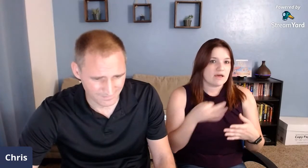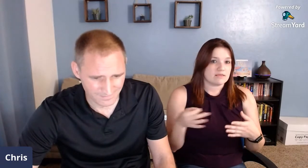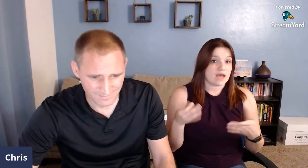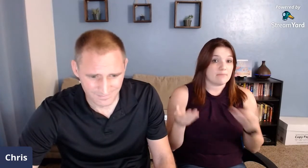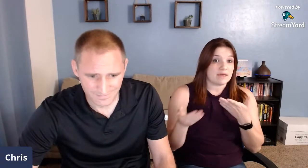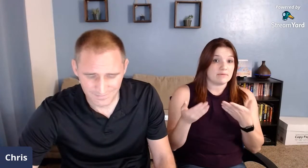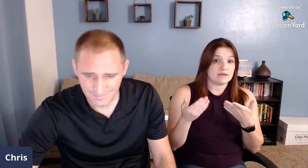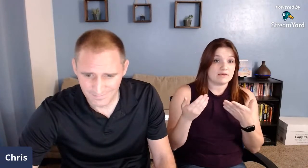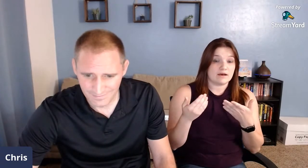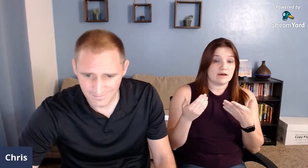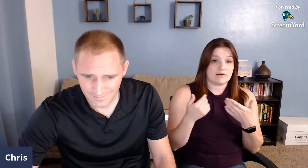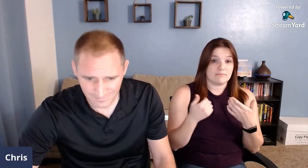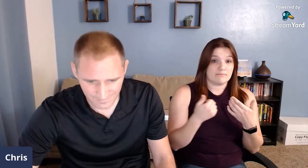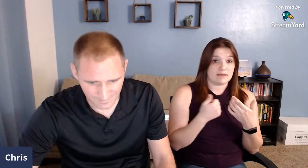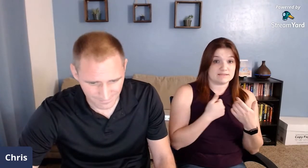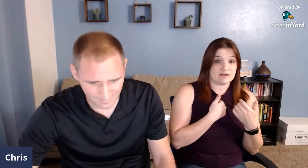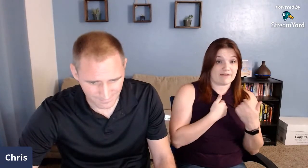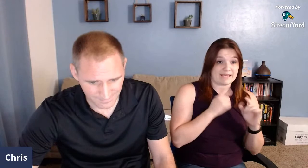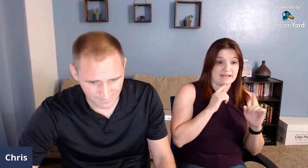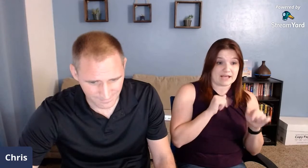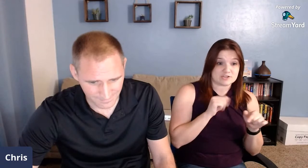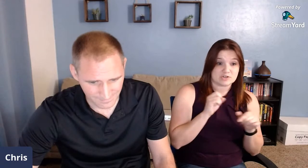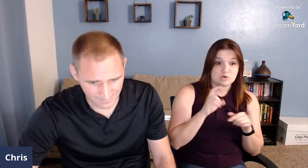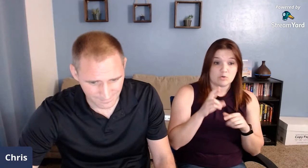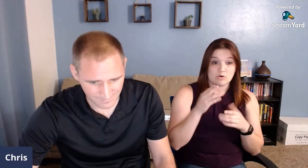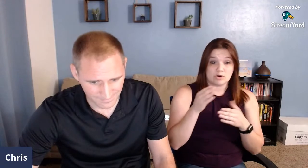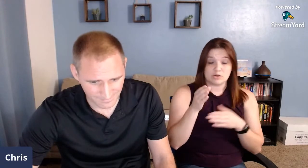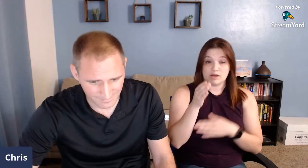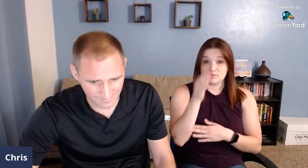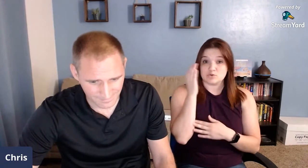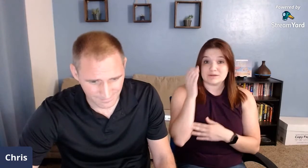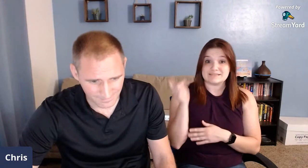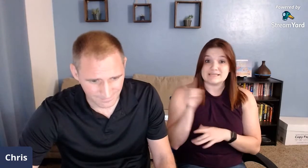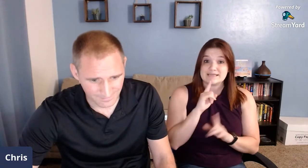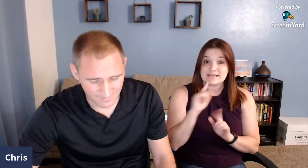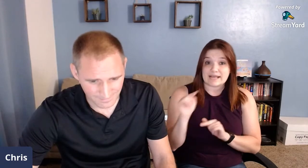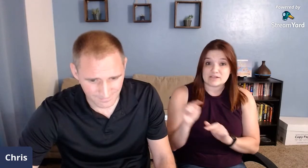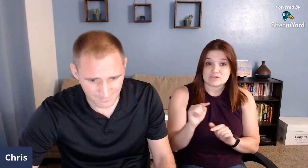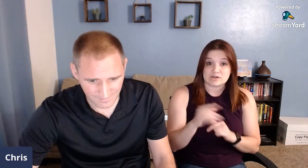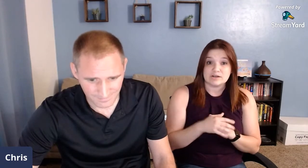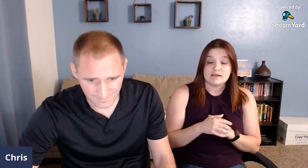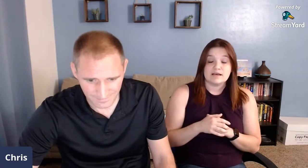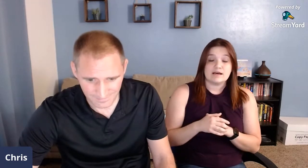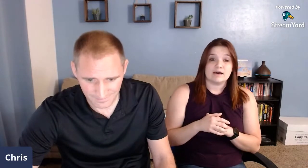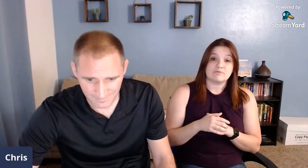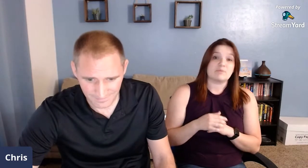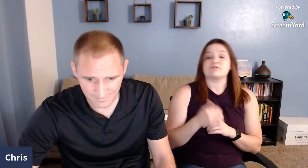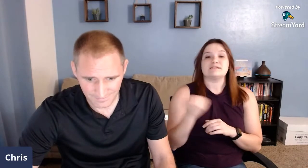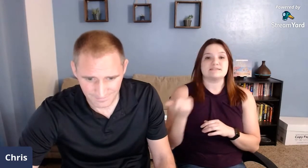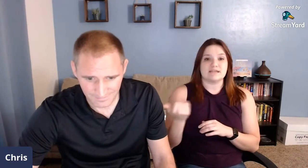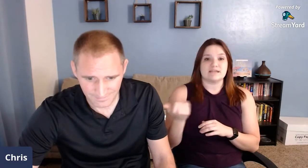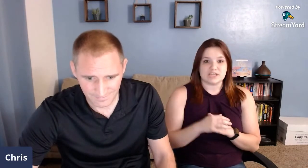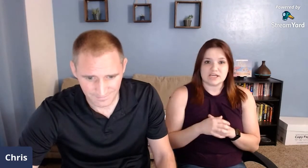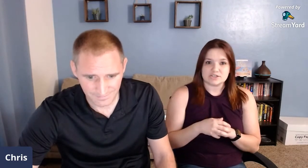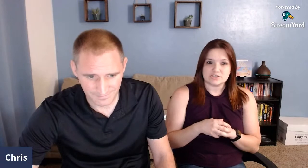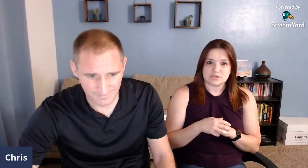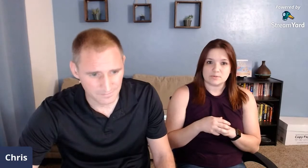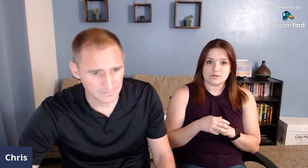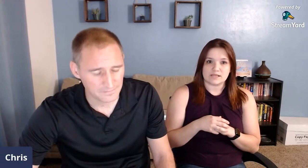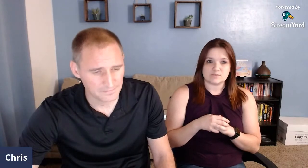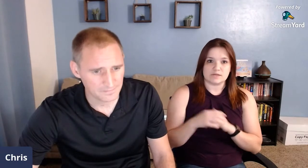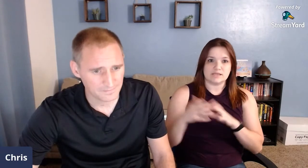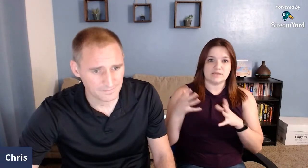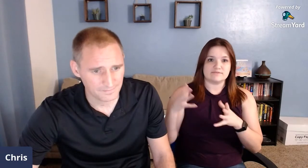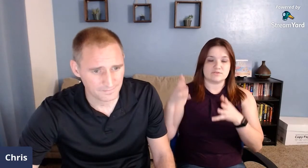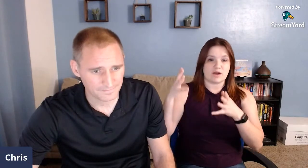about that maybe myself I can answer, or Chris, he can answer? Remember, he's an educational